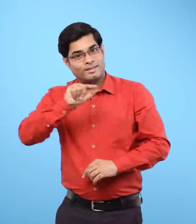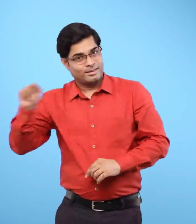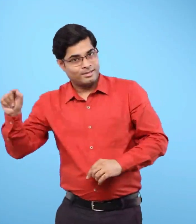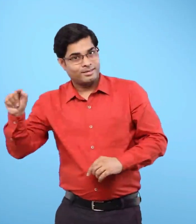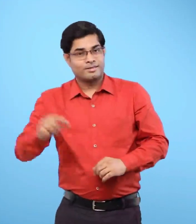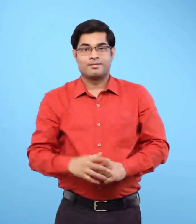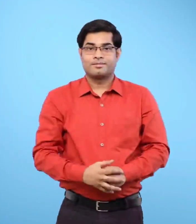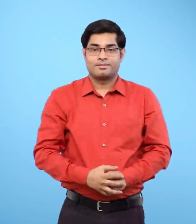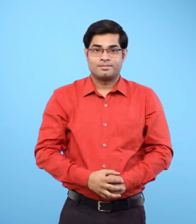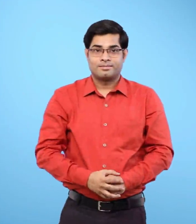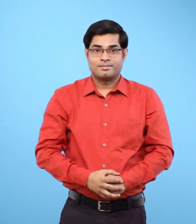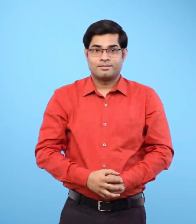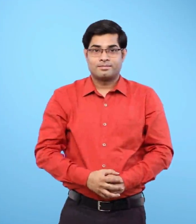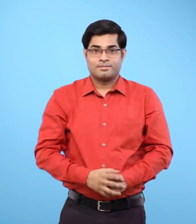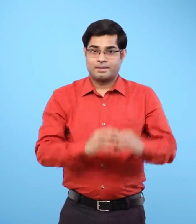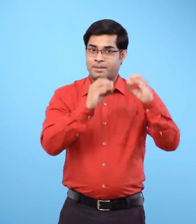Dash. B.